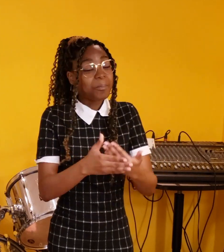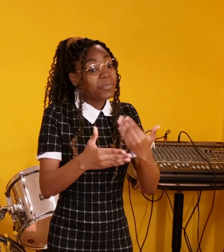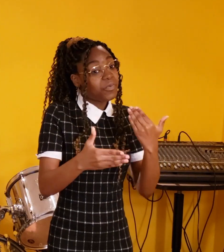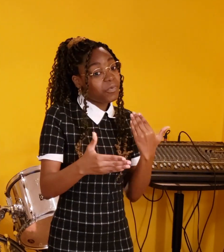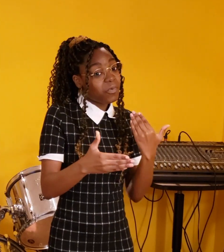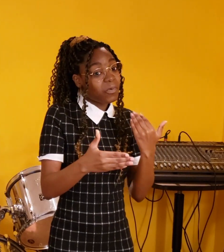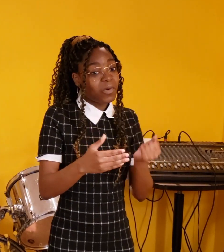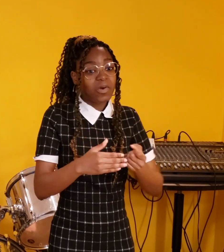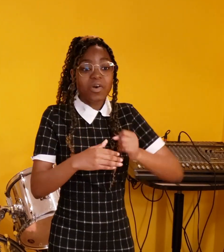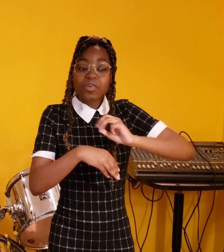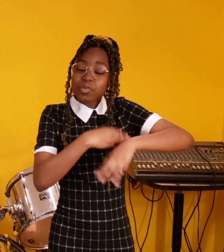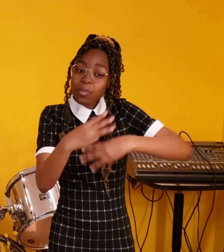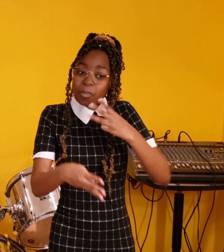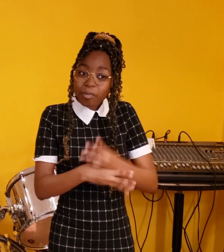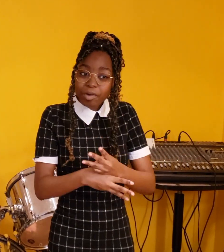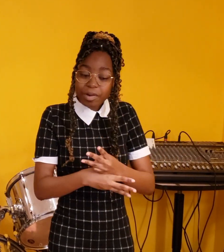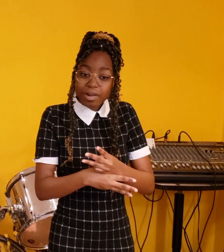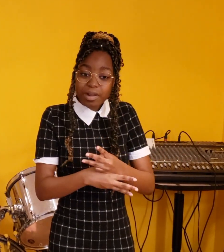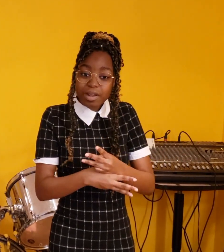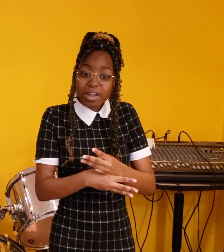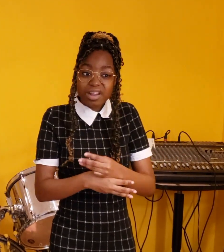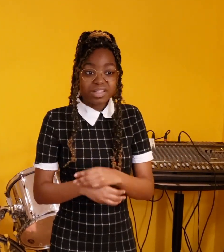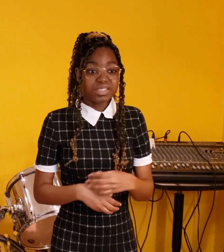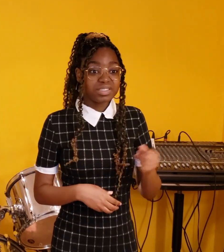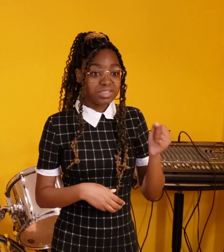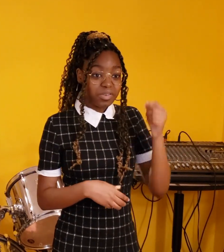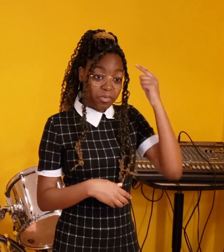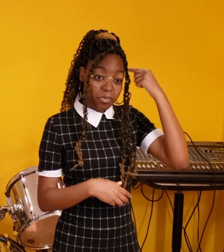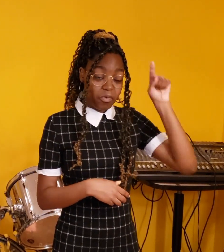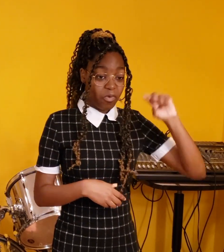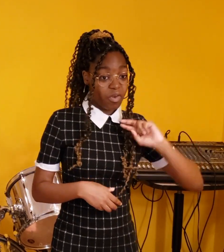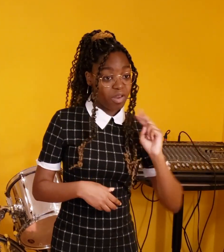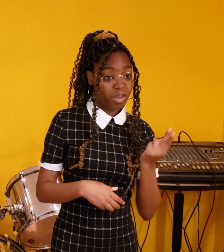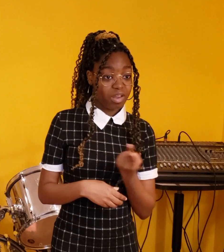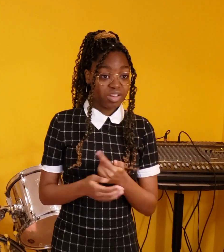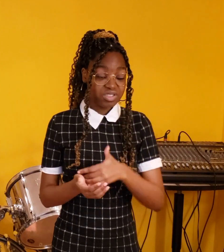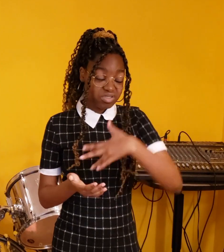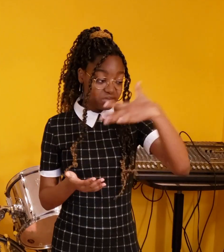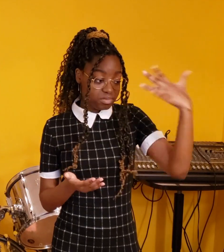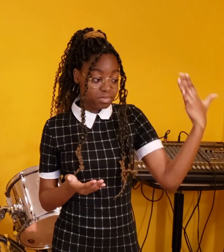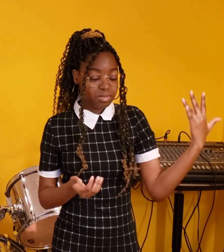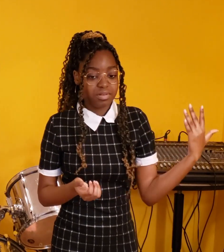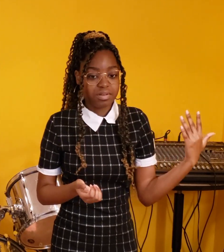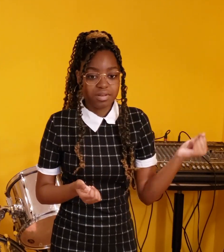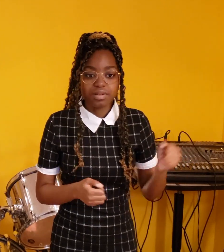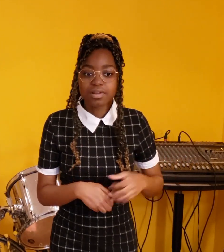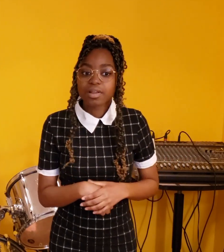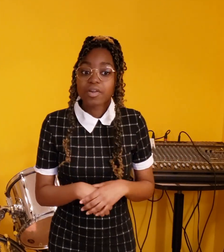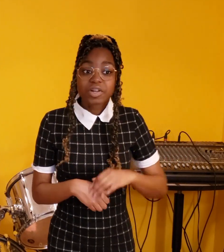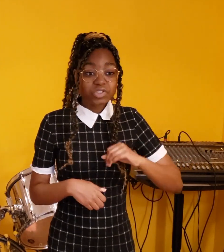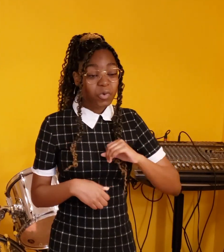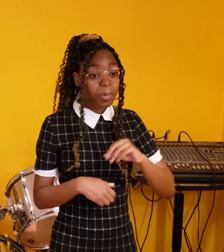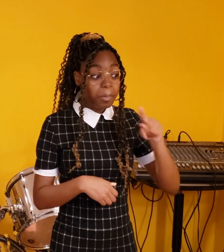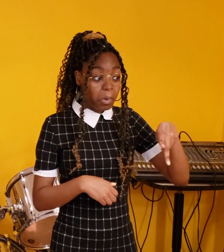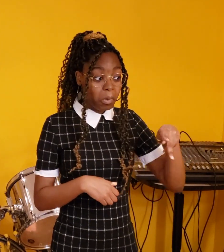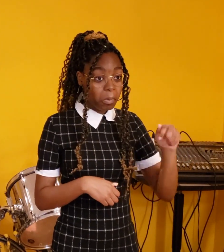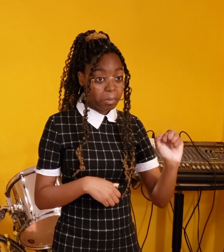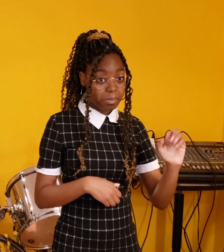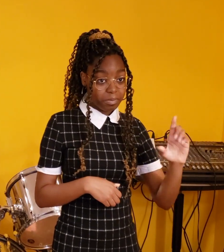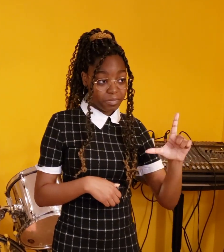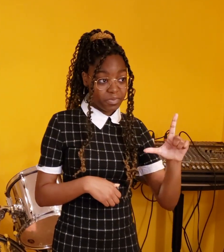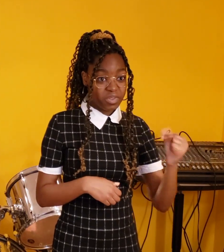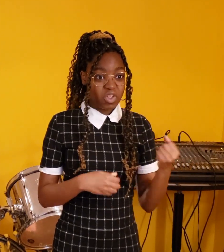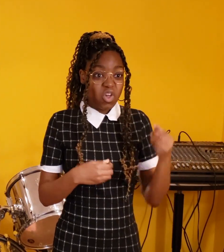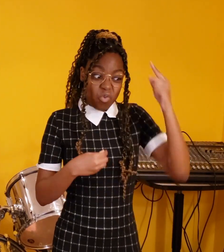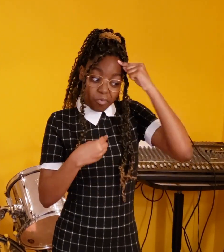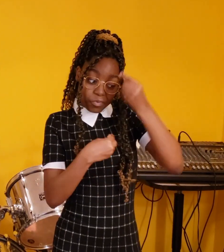Paul, and that's Paul writing. Paul is saying, we're imparting a secret and hidden. We're revealing a secret and something that was hidden